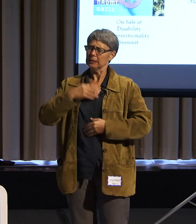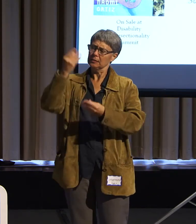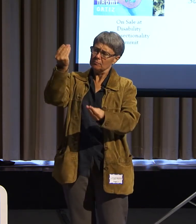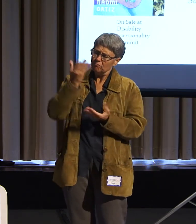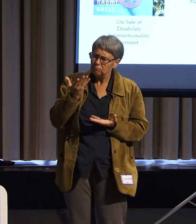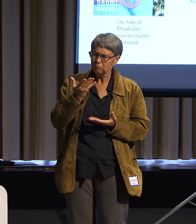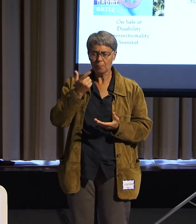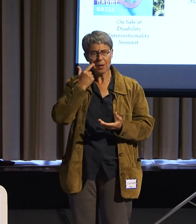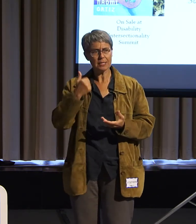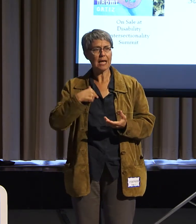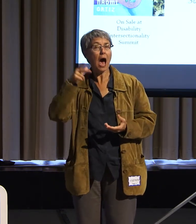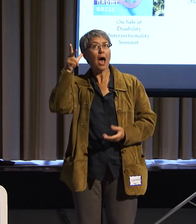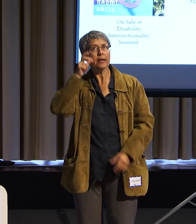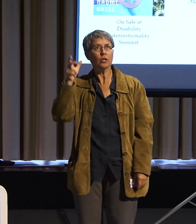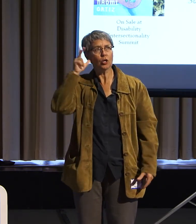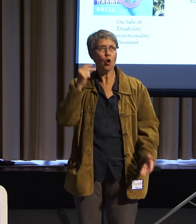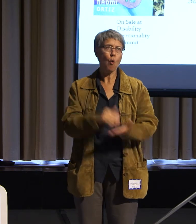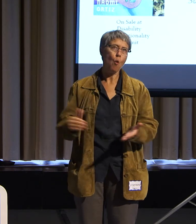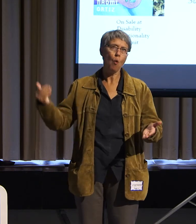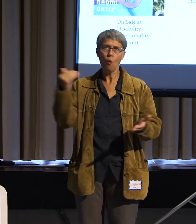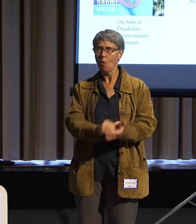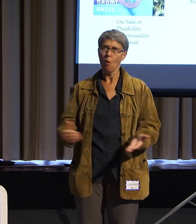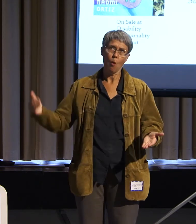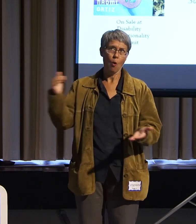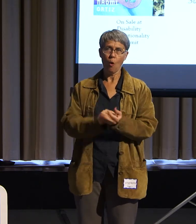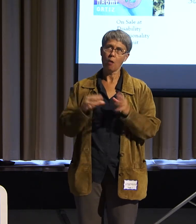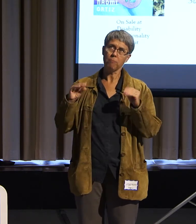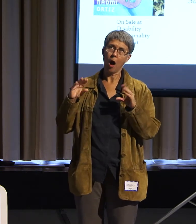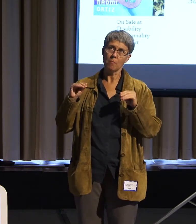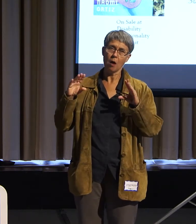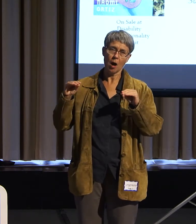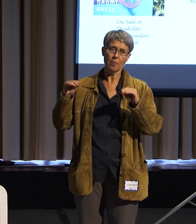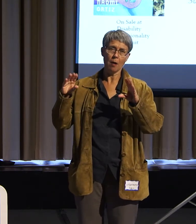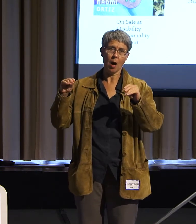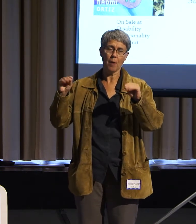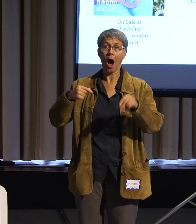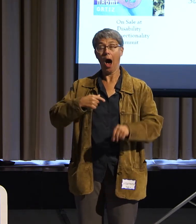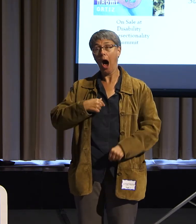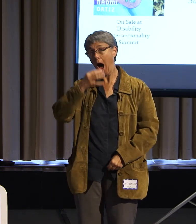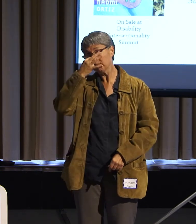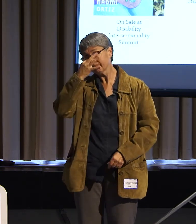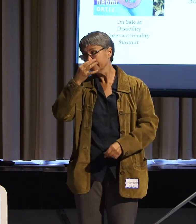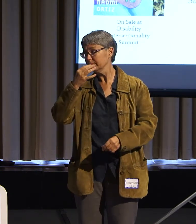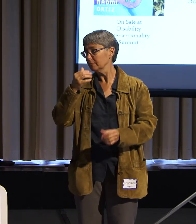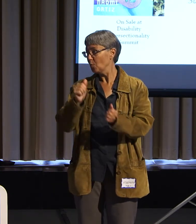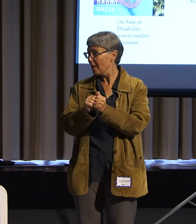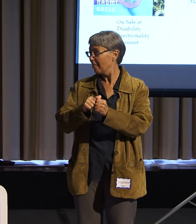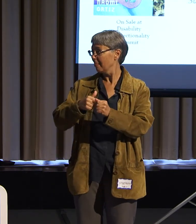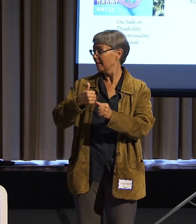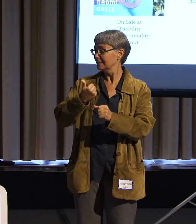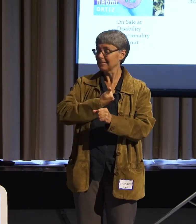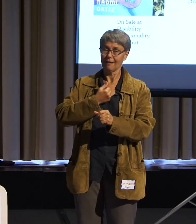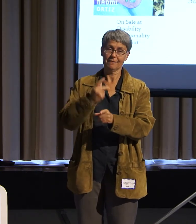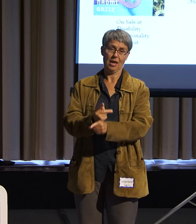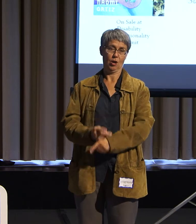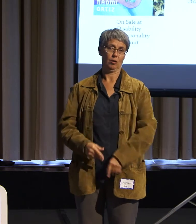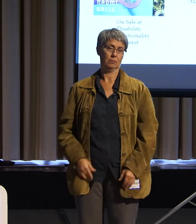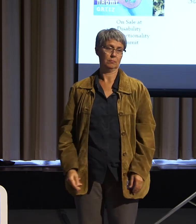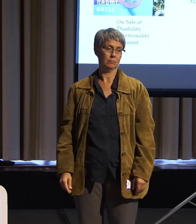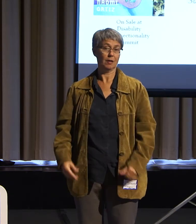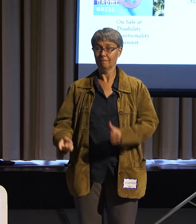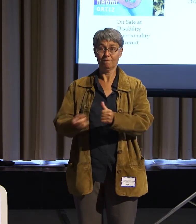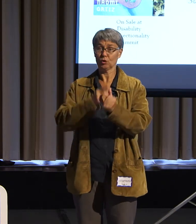of resistance, when what we mean by self-care is actually our preservation, like the Audre Lorde quote, and not when we're talking about wealthy, white, non-disabled women,